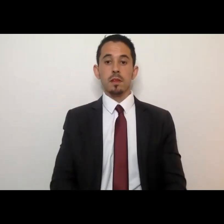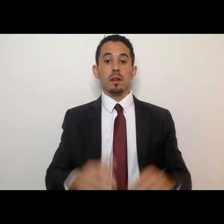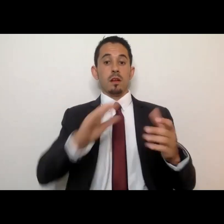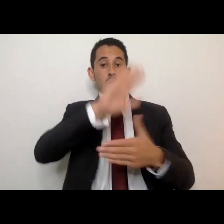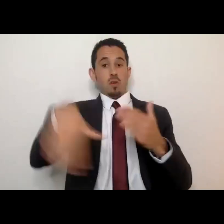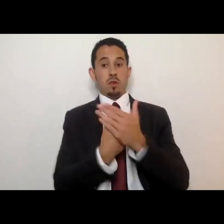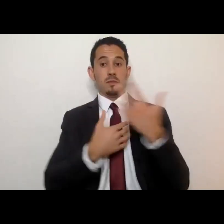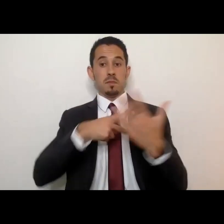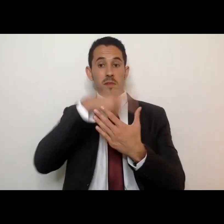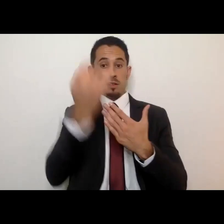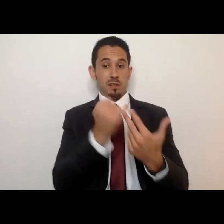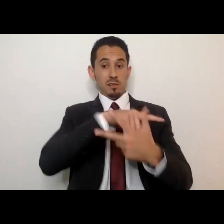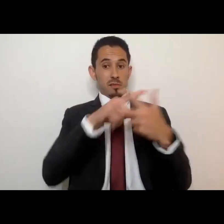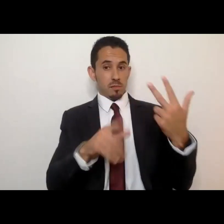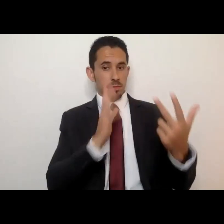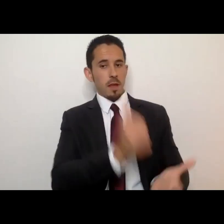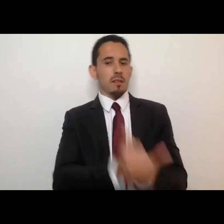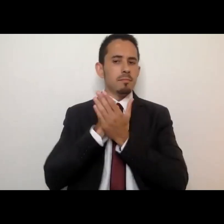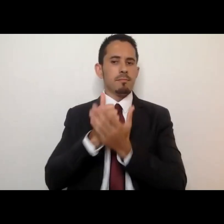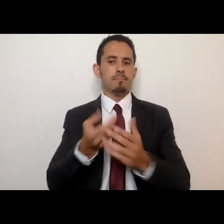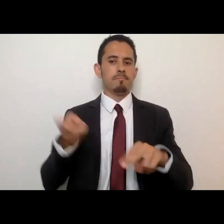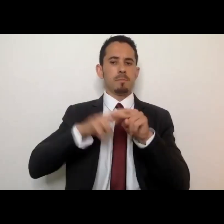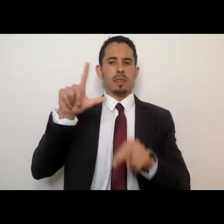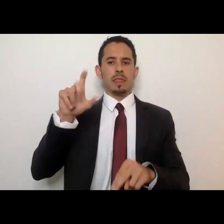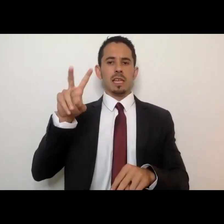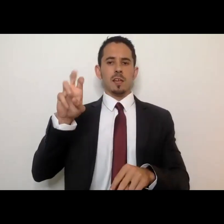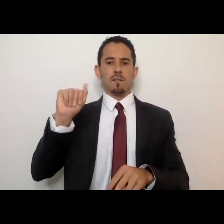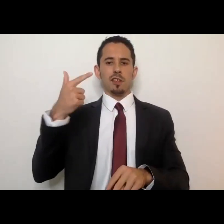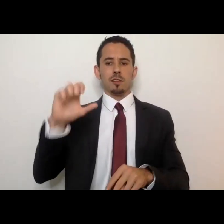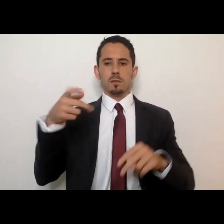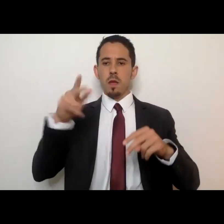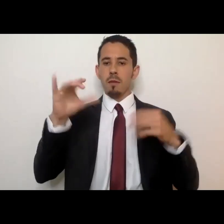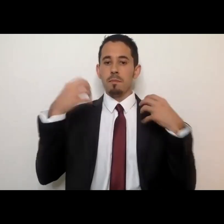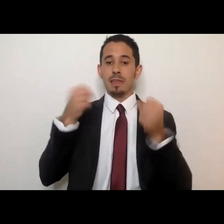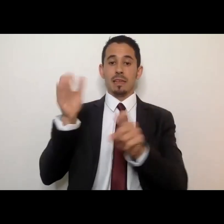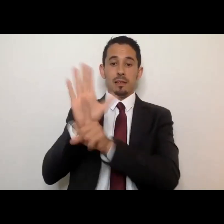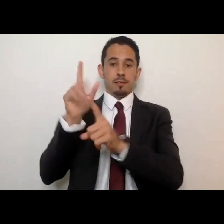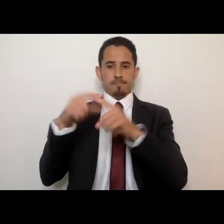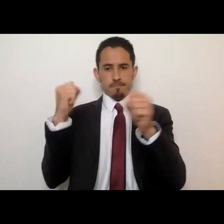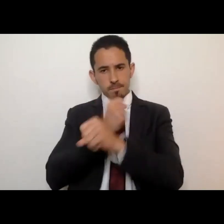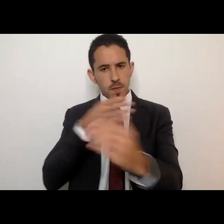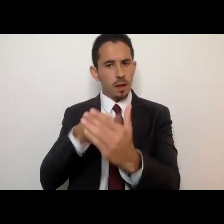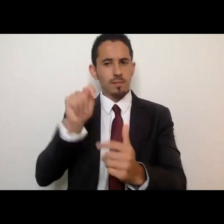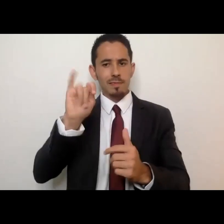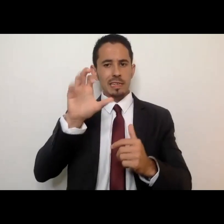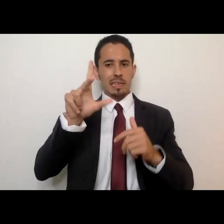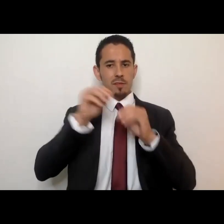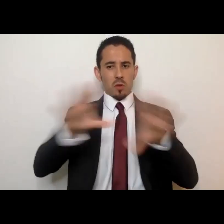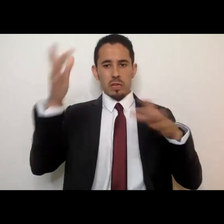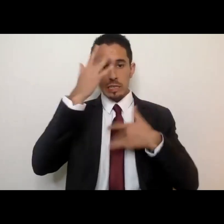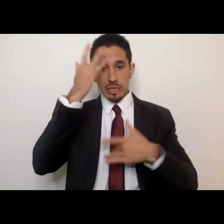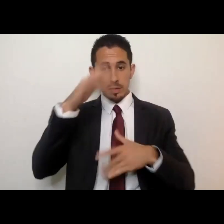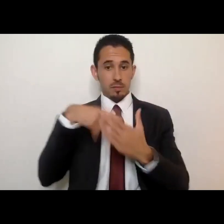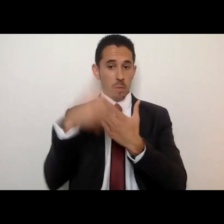appropriately translate information into American Sign Language. With all of these three projects, you can see that it would leverage